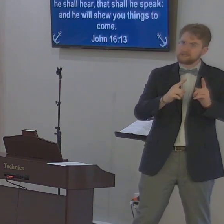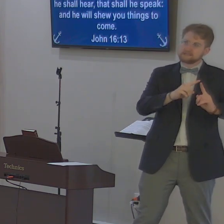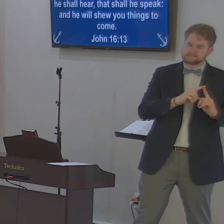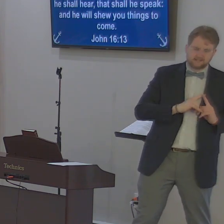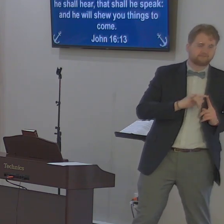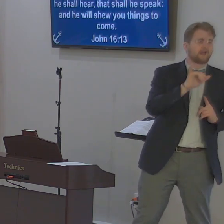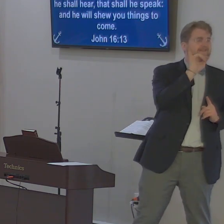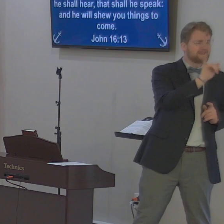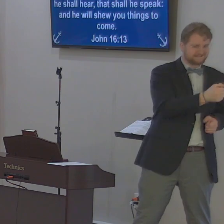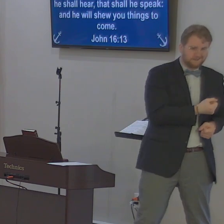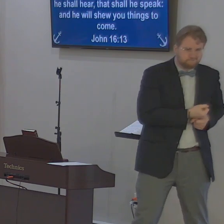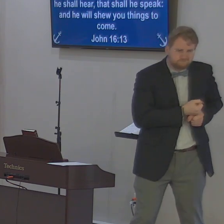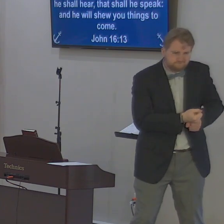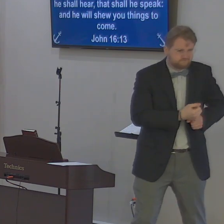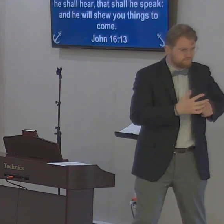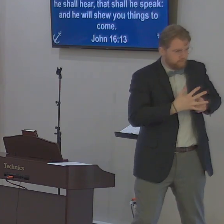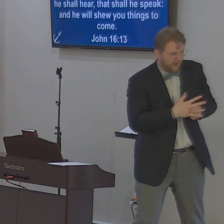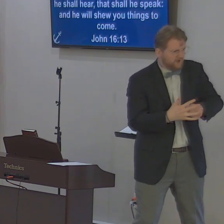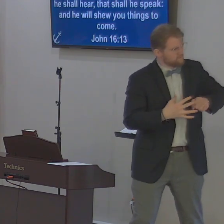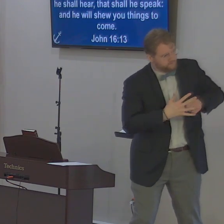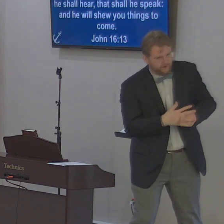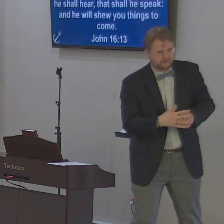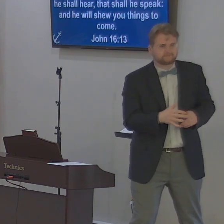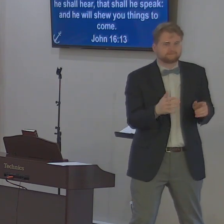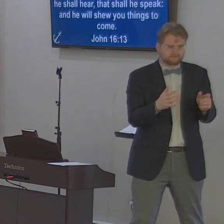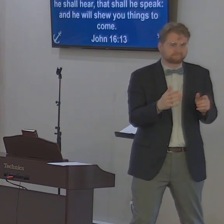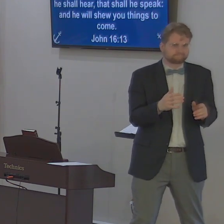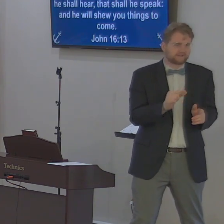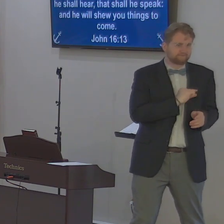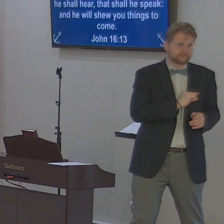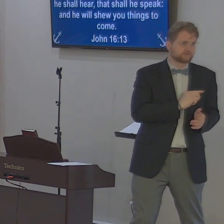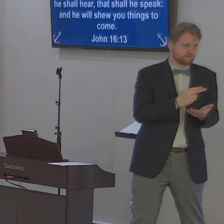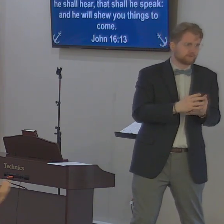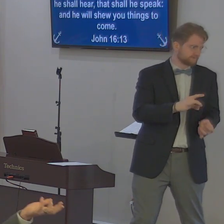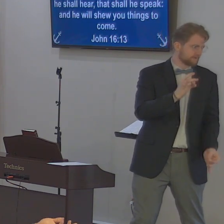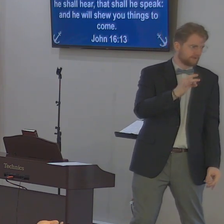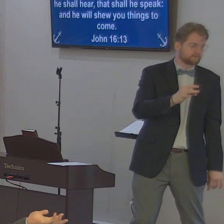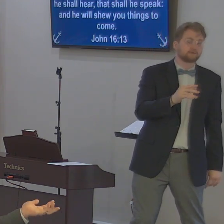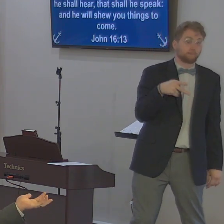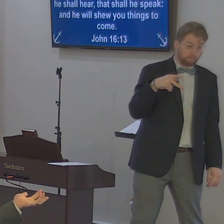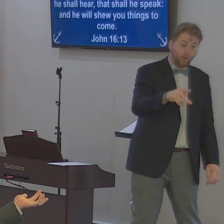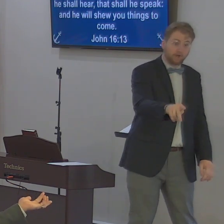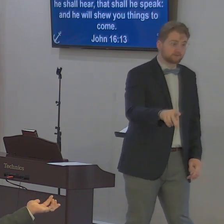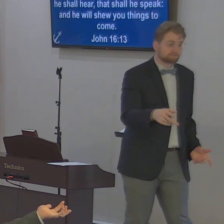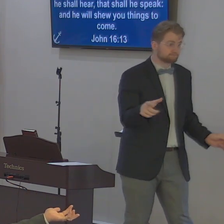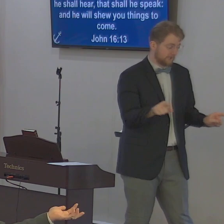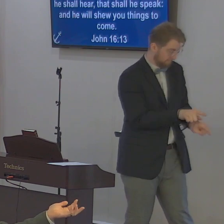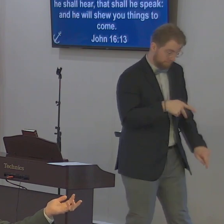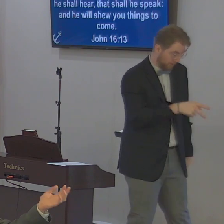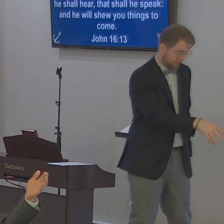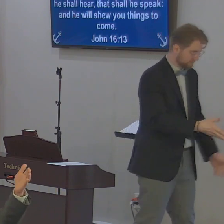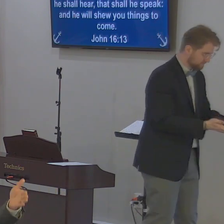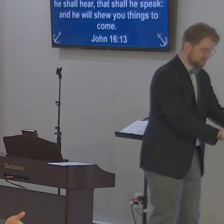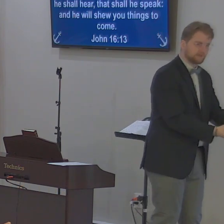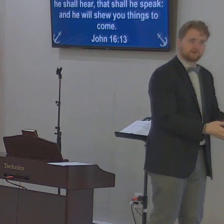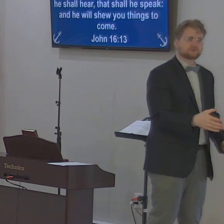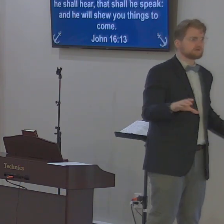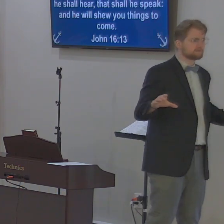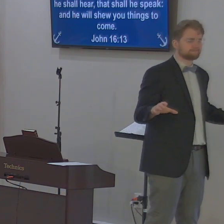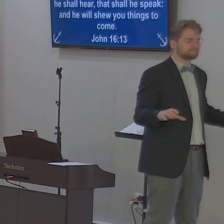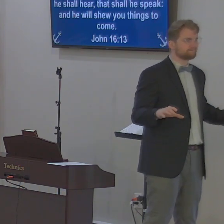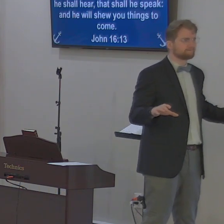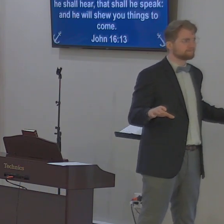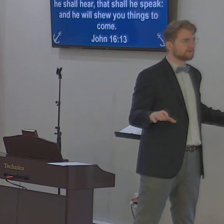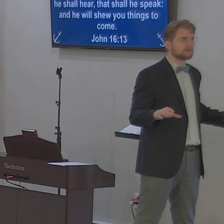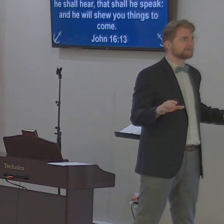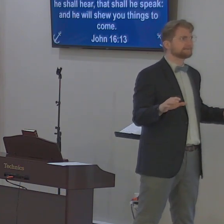prodding and the pricking of the conviction of the Holy Spirit of God. Paul, doing everything that he thought was righteous in his own eyes. He said he was blameless concerning